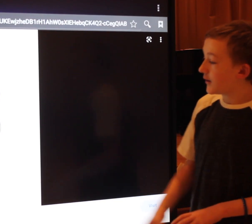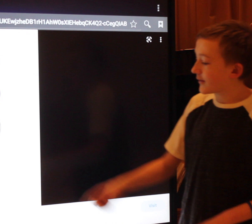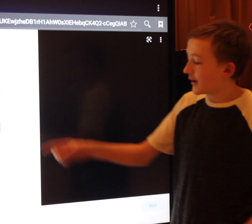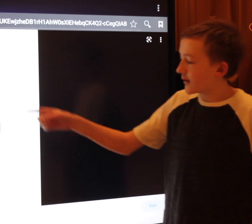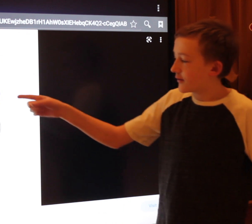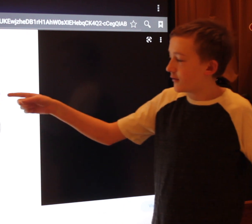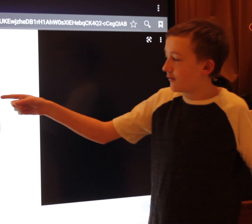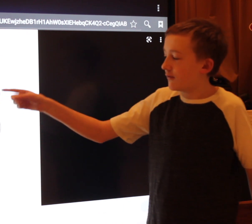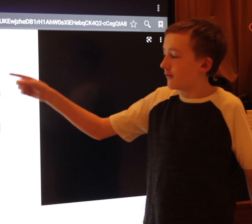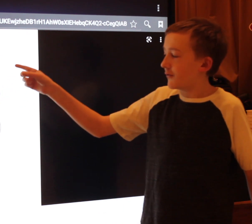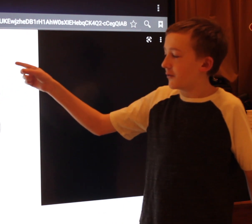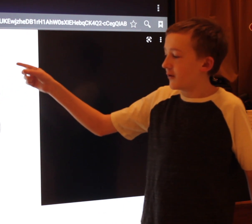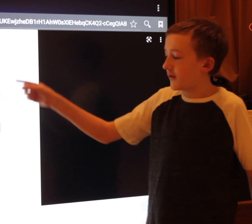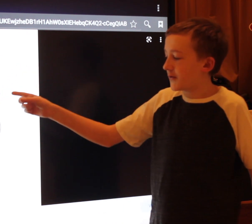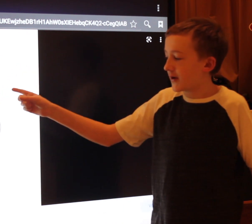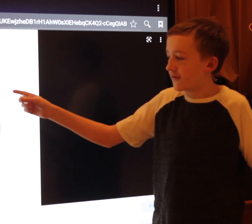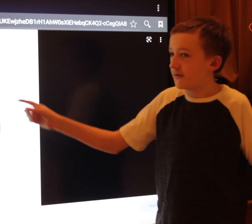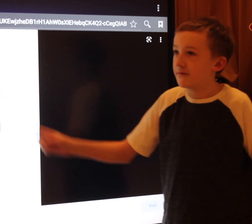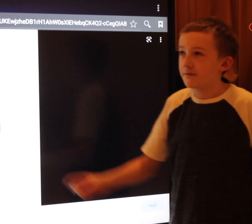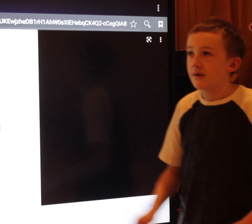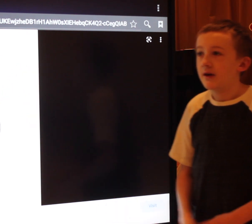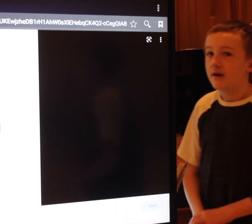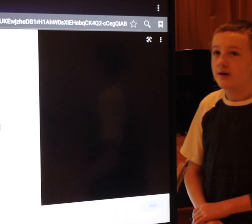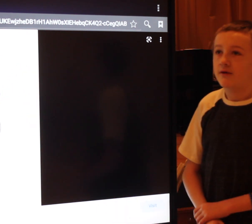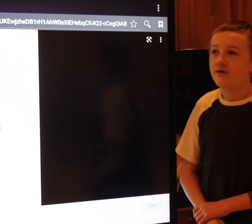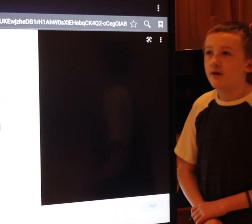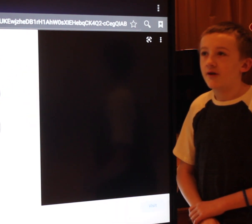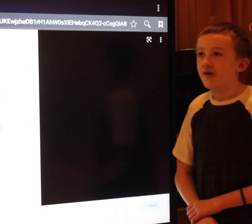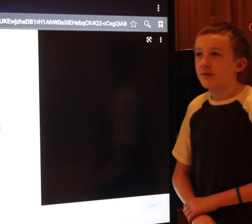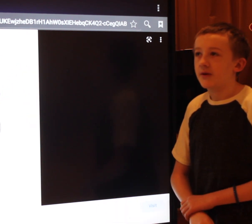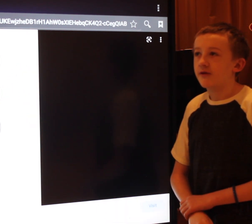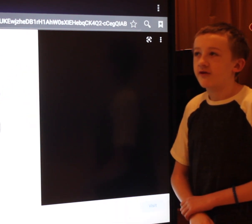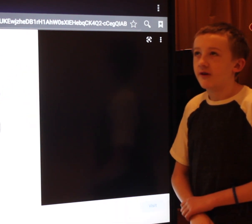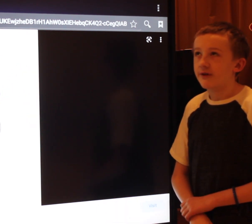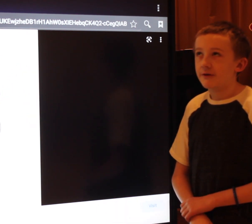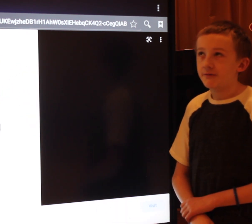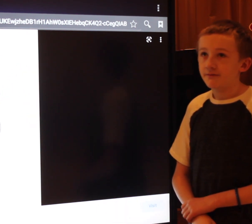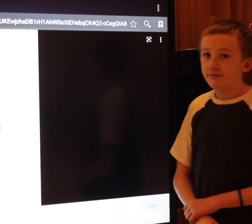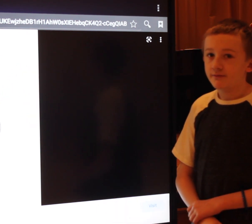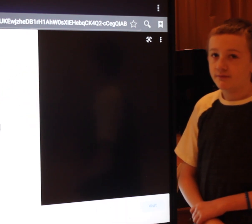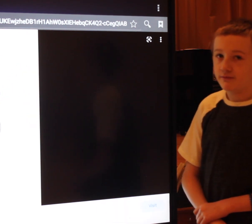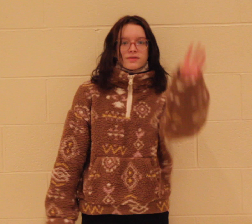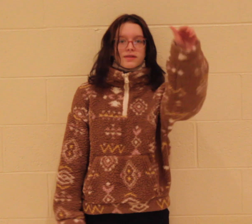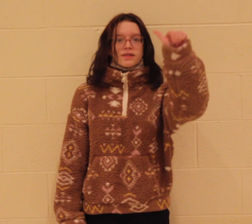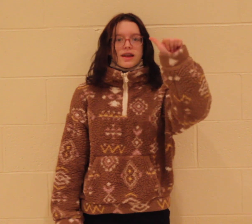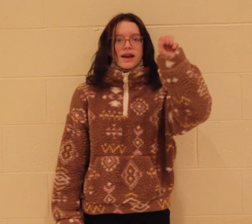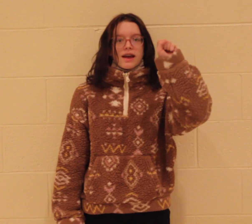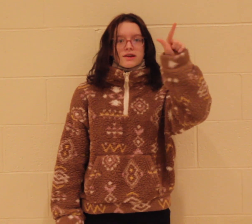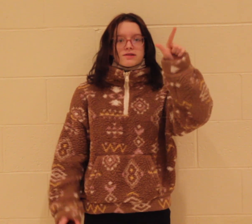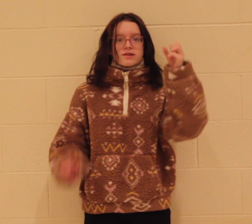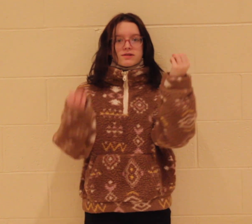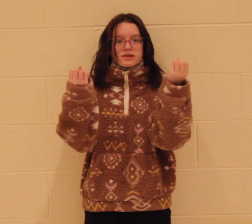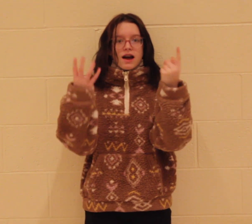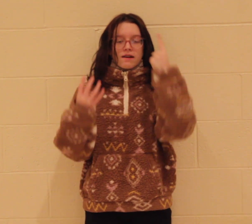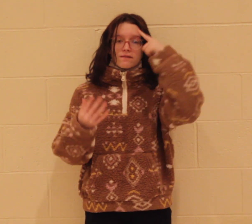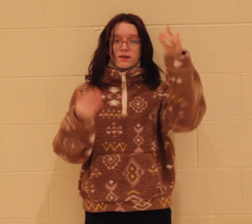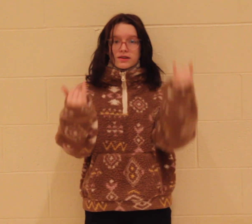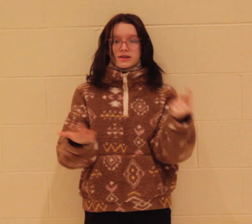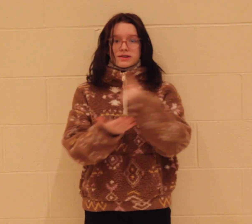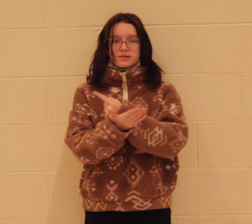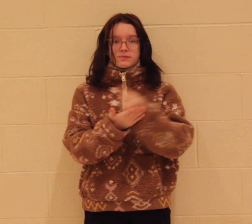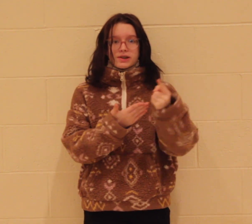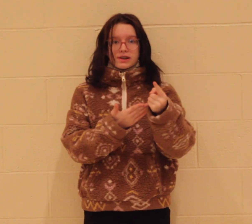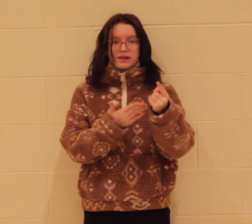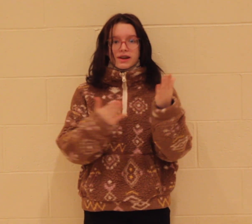It is dots 2, 4, and 5. J also means just. The ASL sign